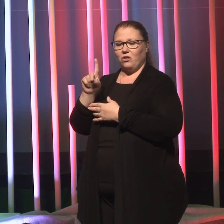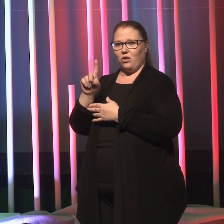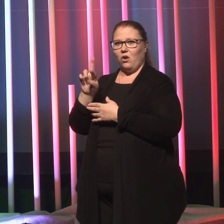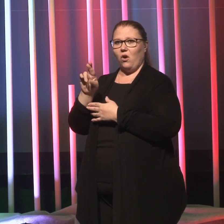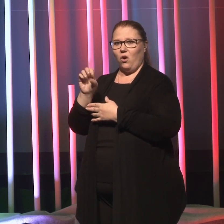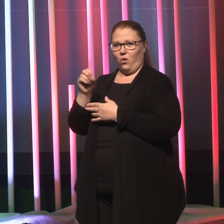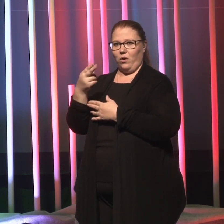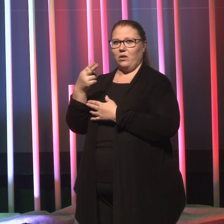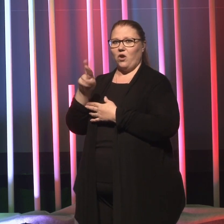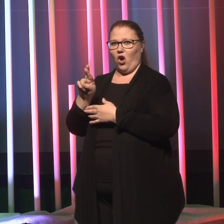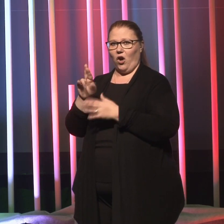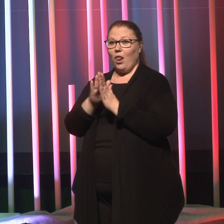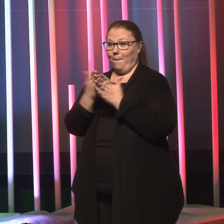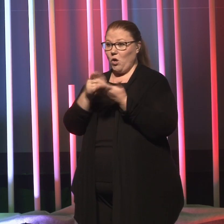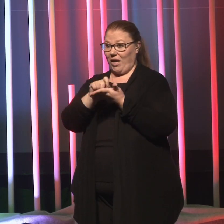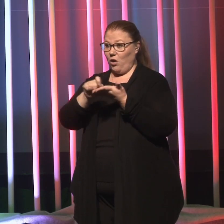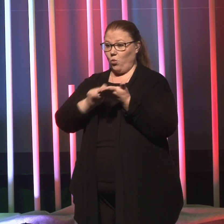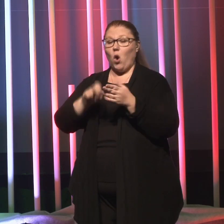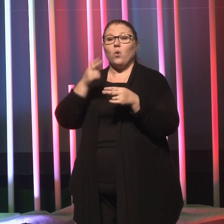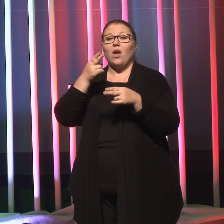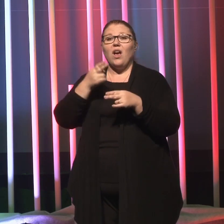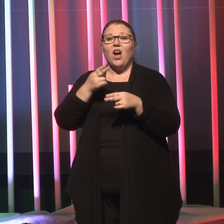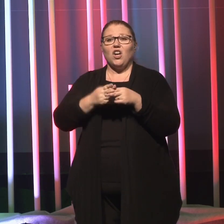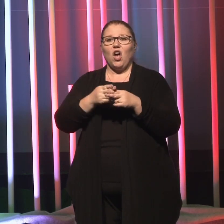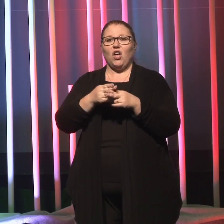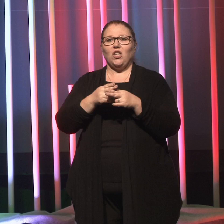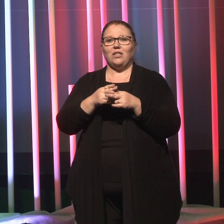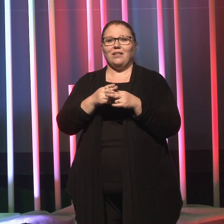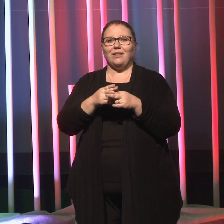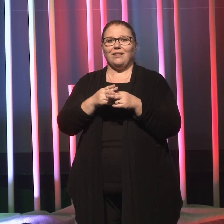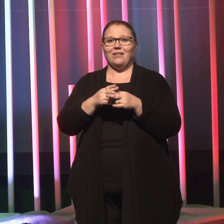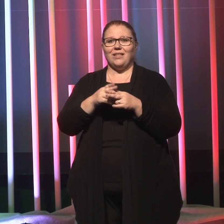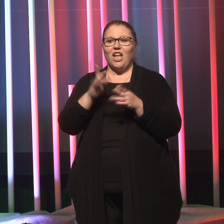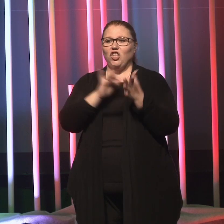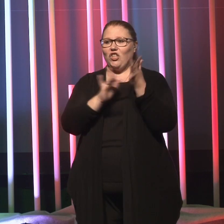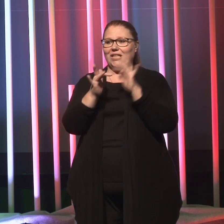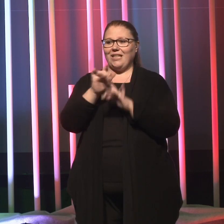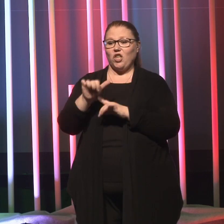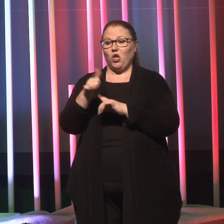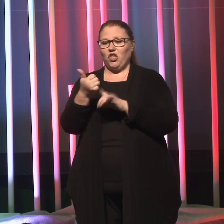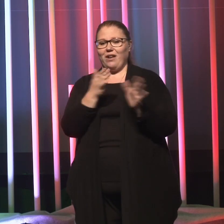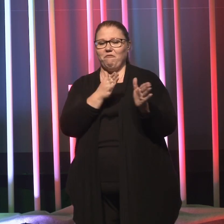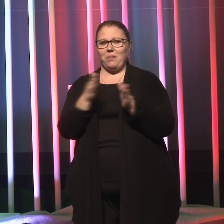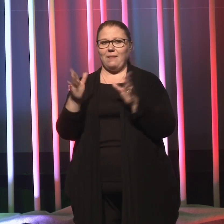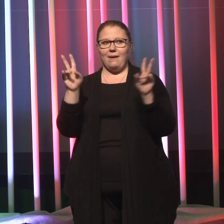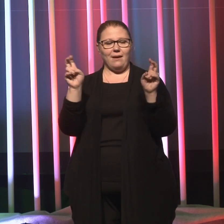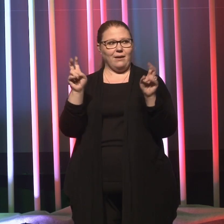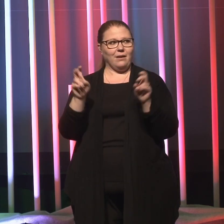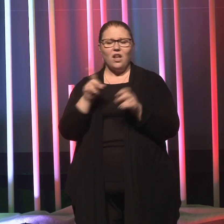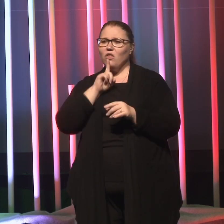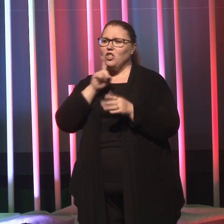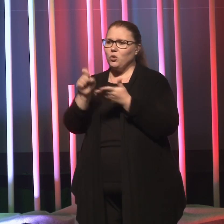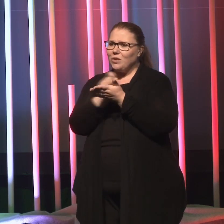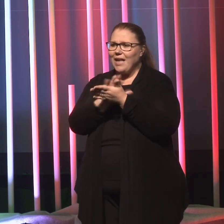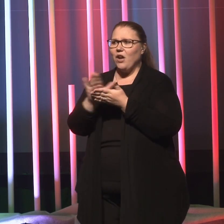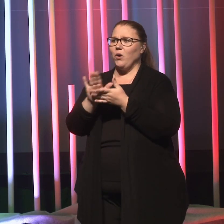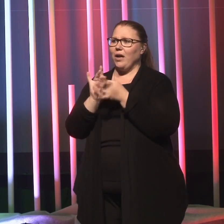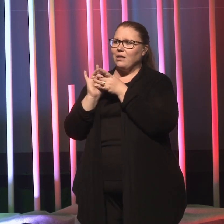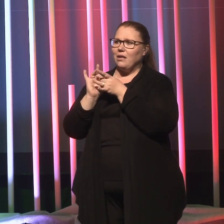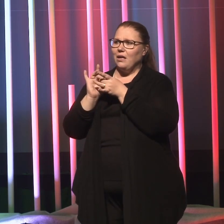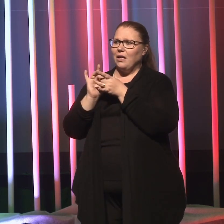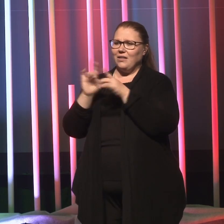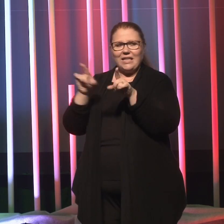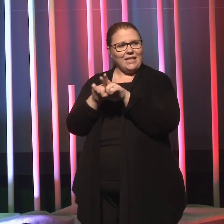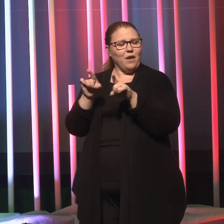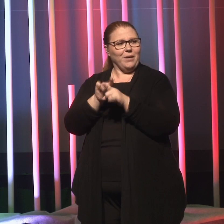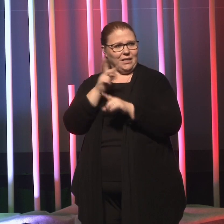Alternative Plan. It's all in the Sermon on the Mount. And in it, this is what he says. He says, the true sacred, which is synonymous with the reign of God